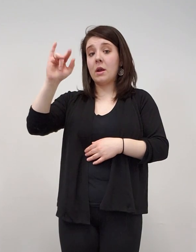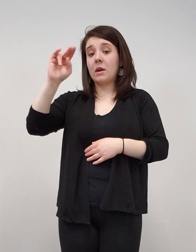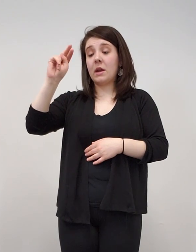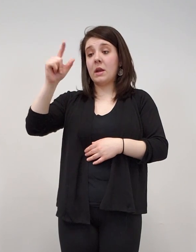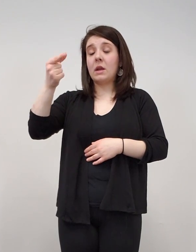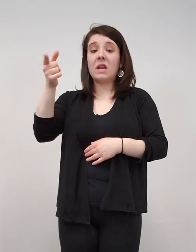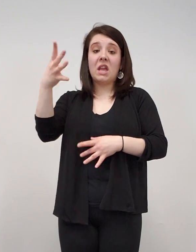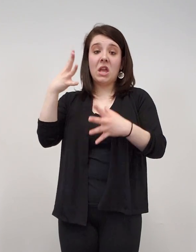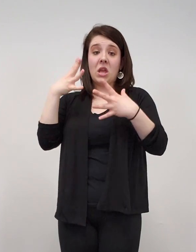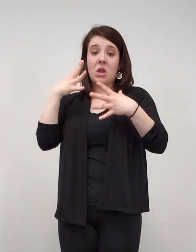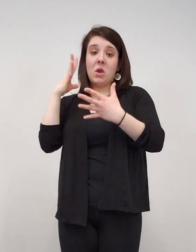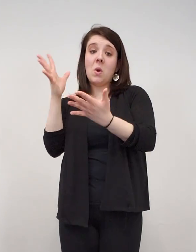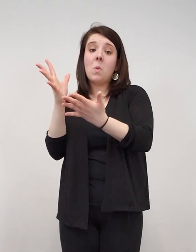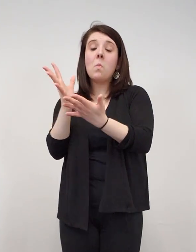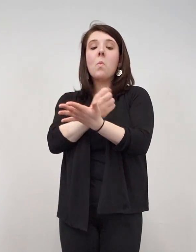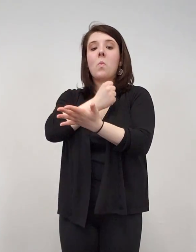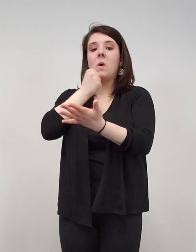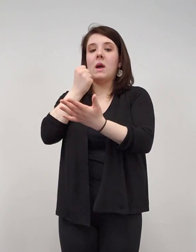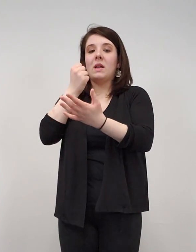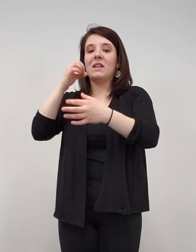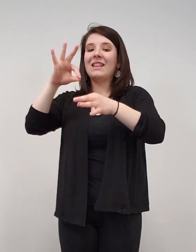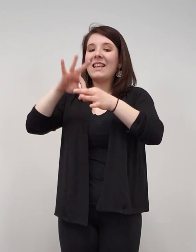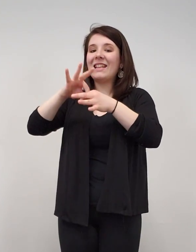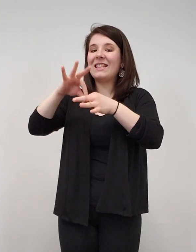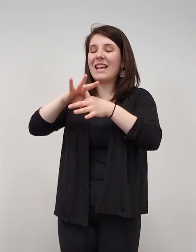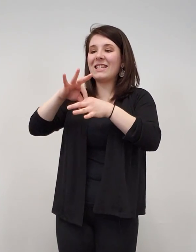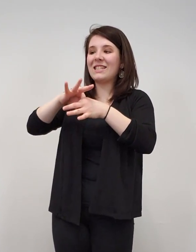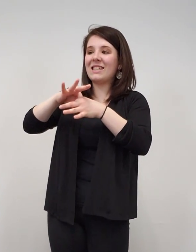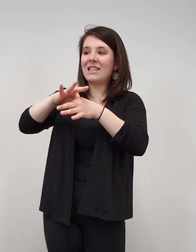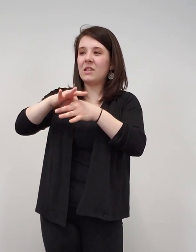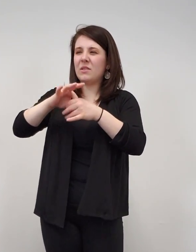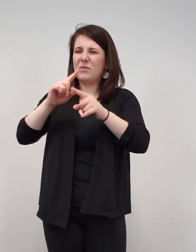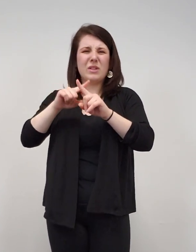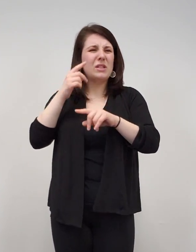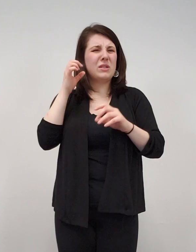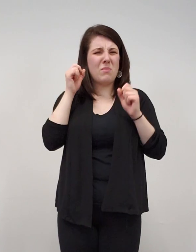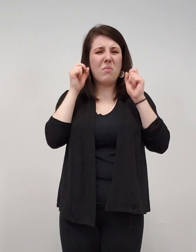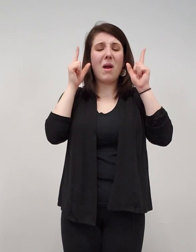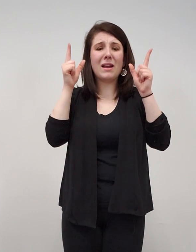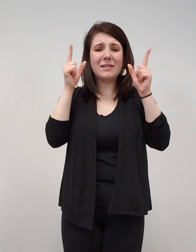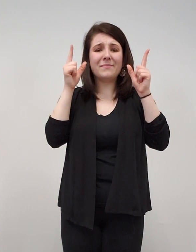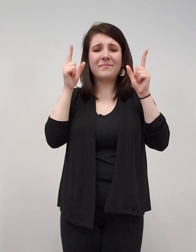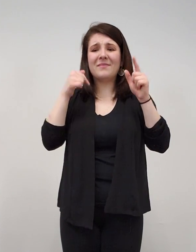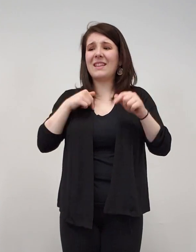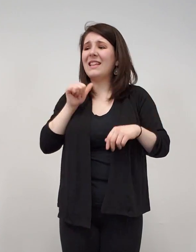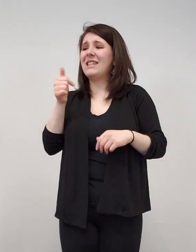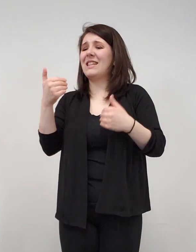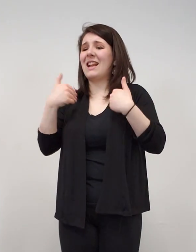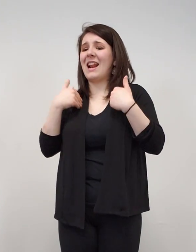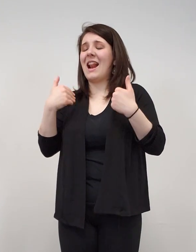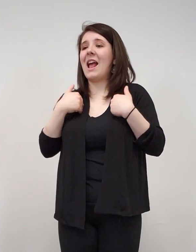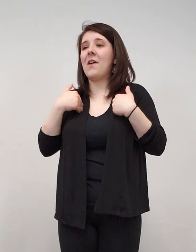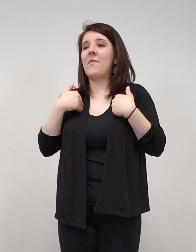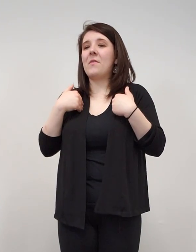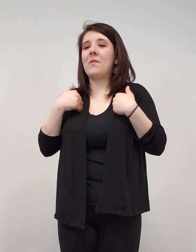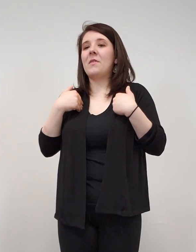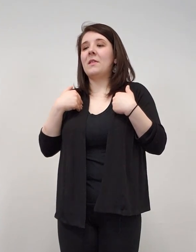he lacked the capacity to govern very effectively, and he delegated a lot of his power. So he brought on